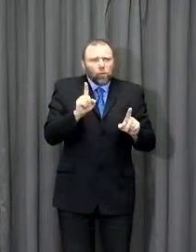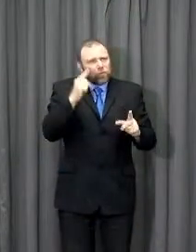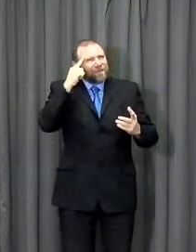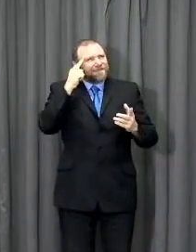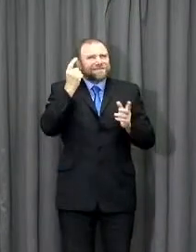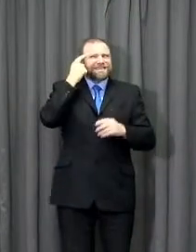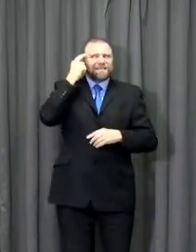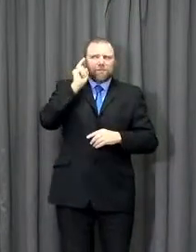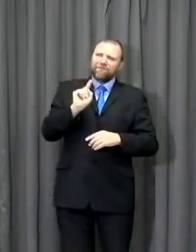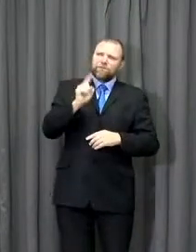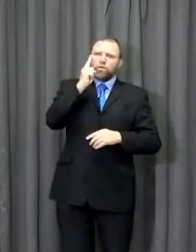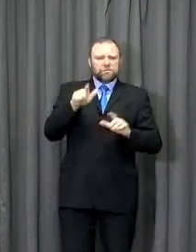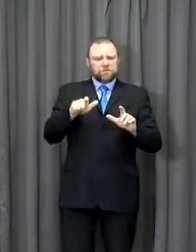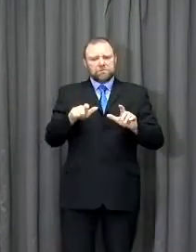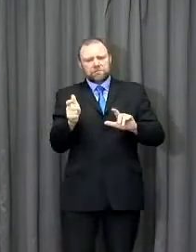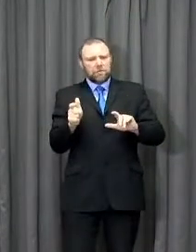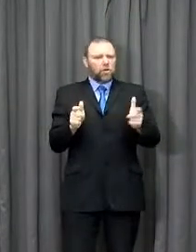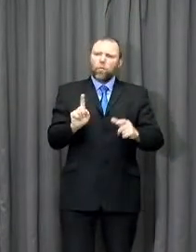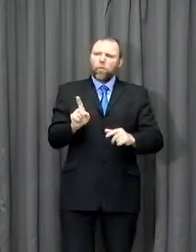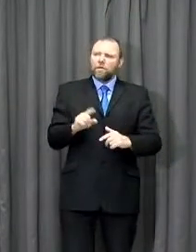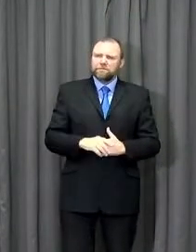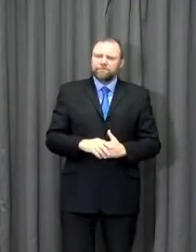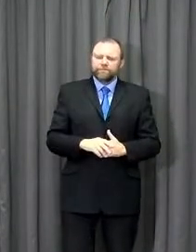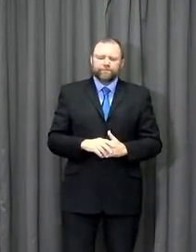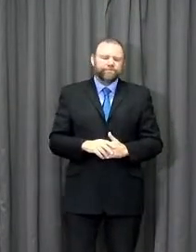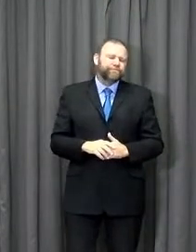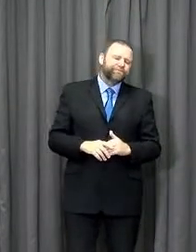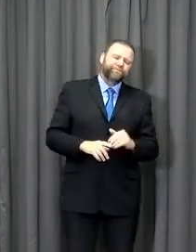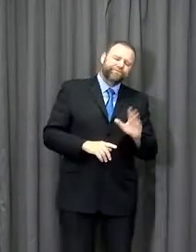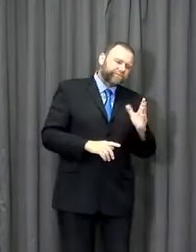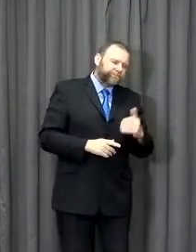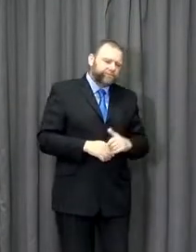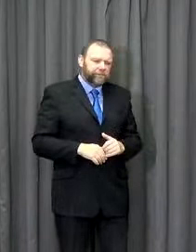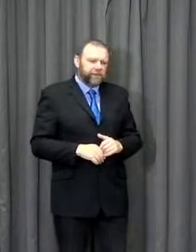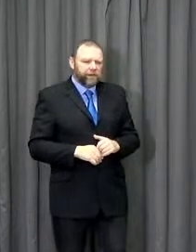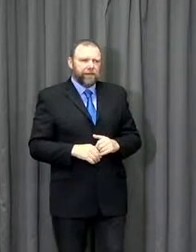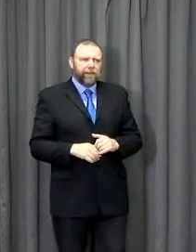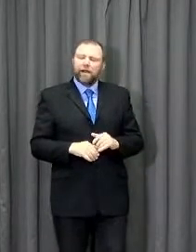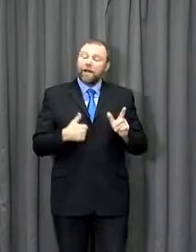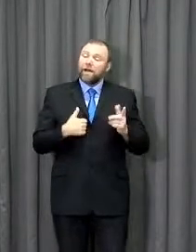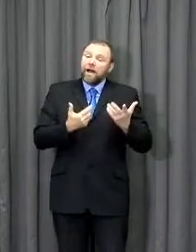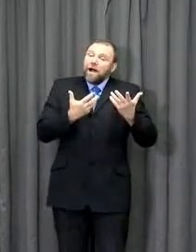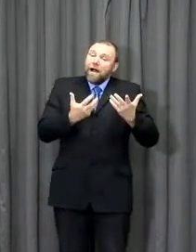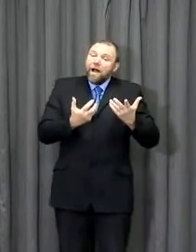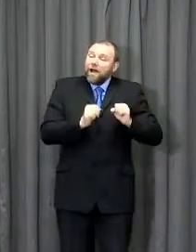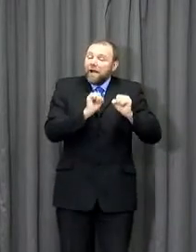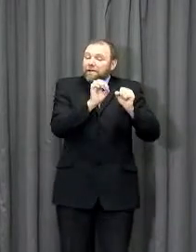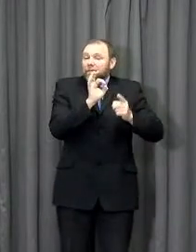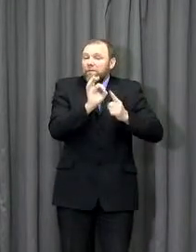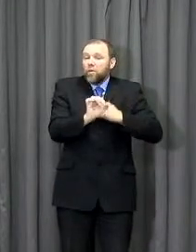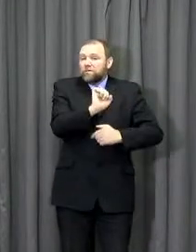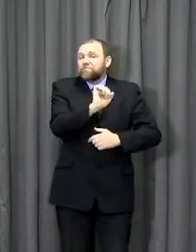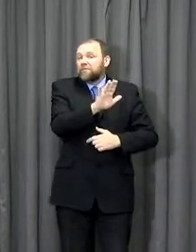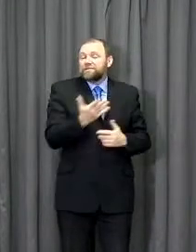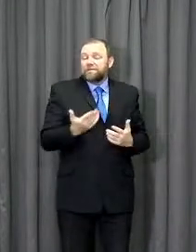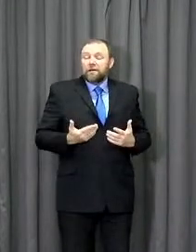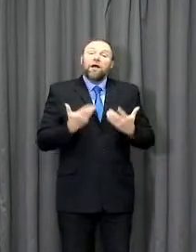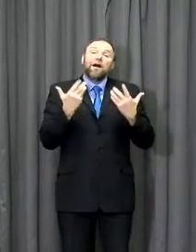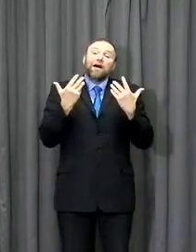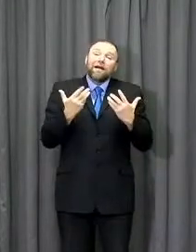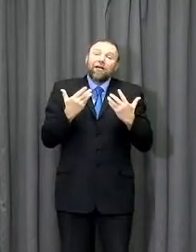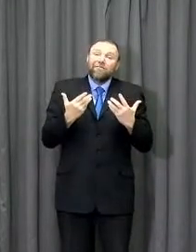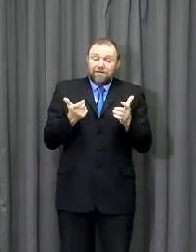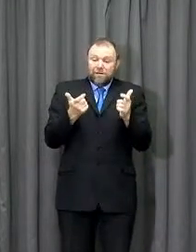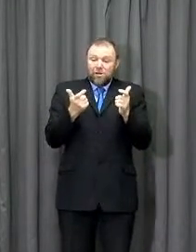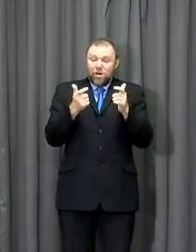thanks, Dan. Look, I absolutely take your point that the current lockdown is really difficult for